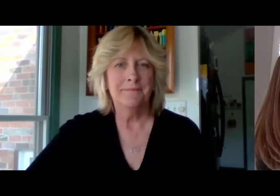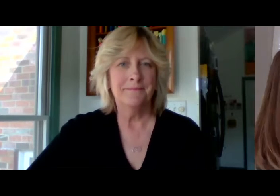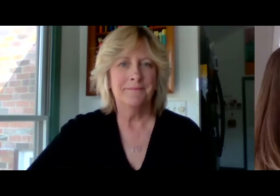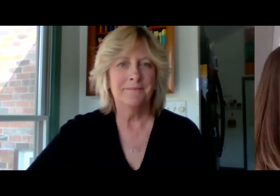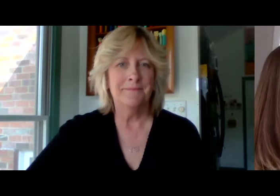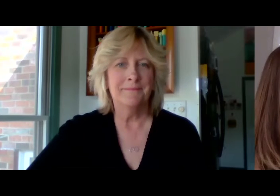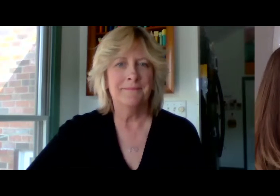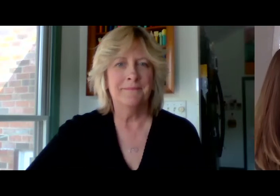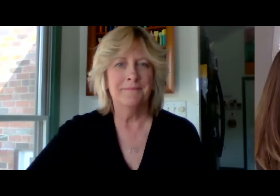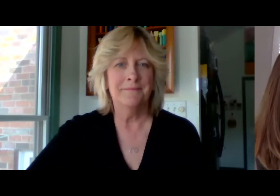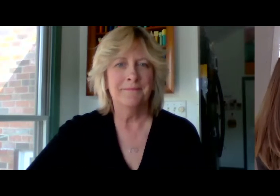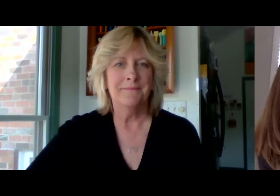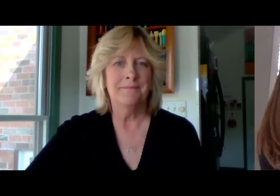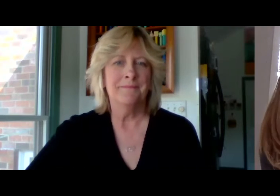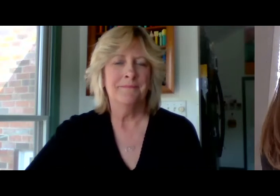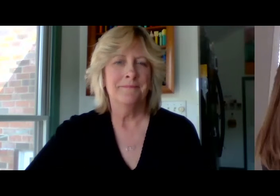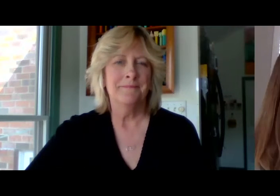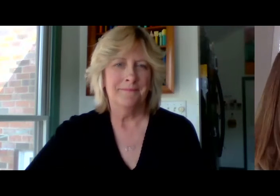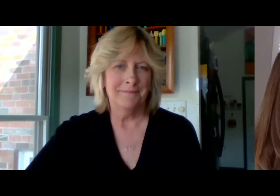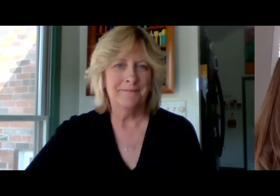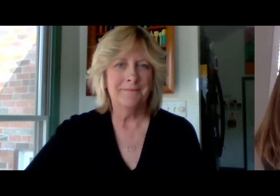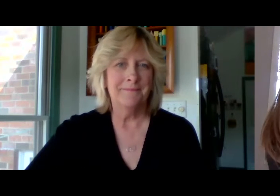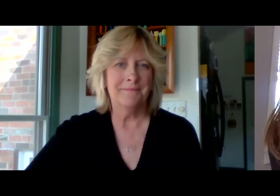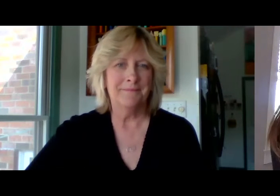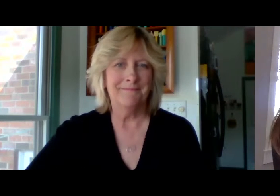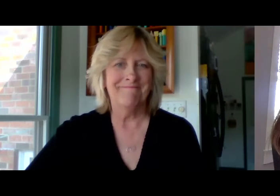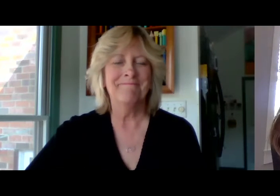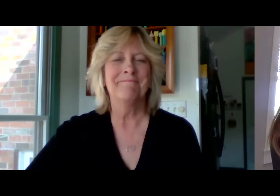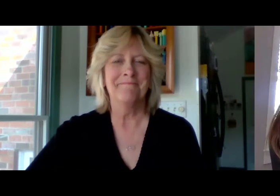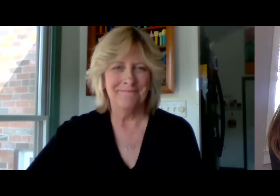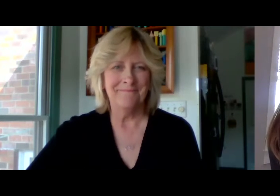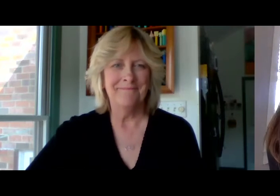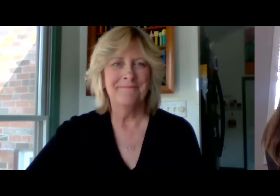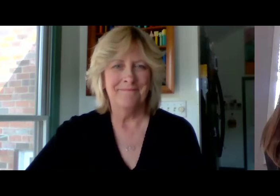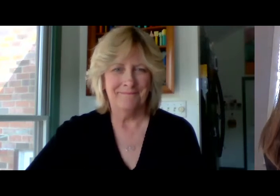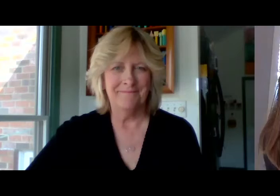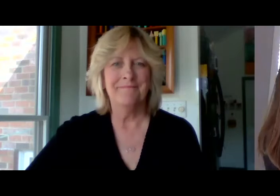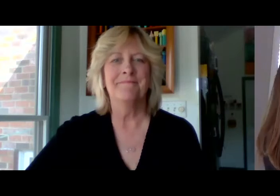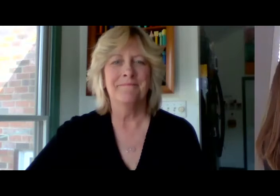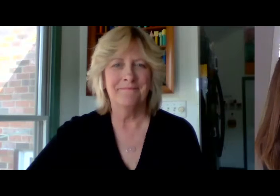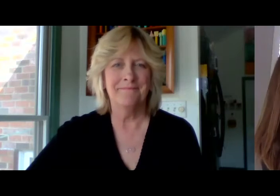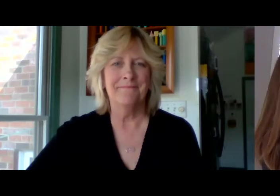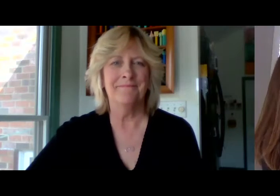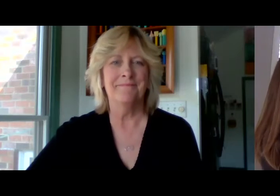Margaret Wise Brown, and the pictures are done by Clement Hurd. Clement Hurd is the illustrator.